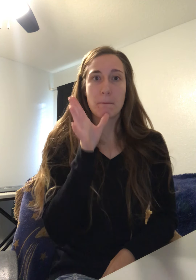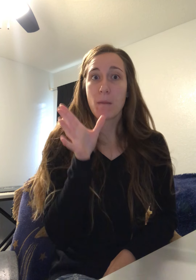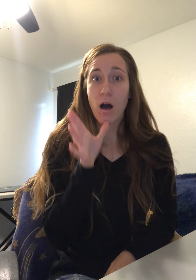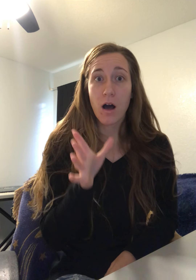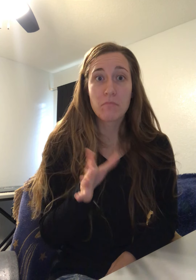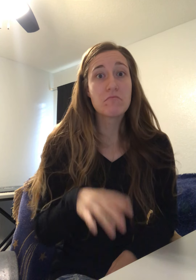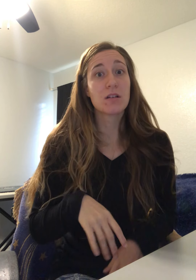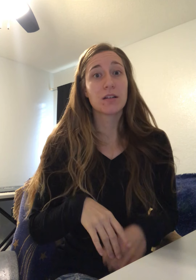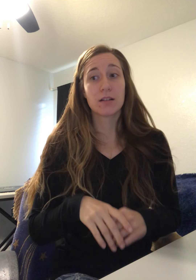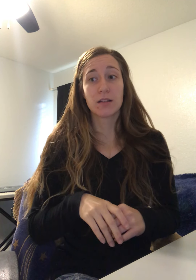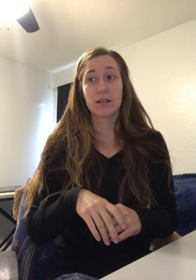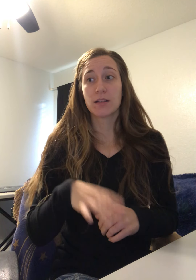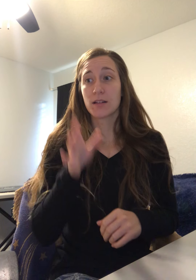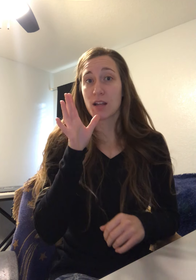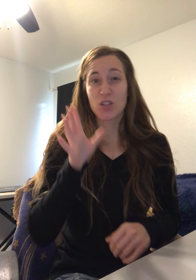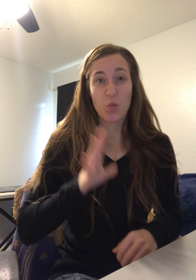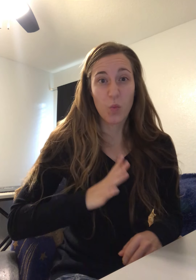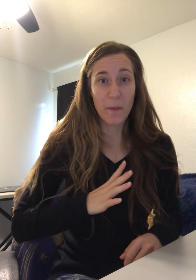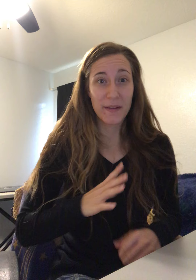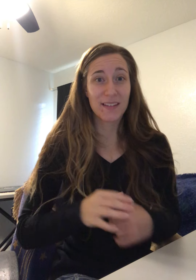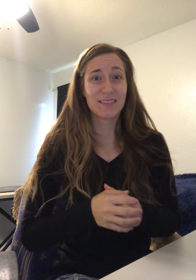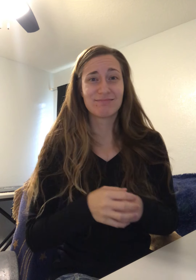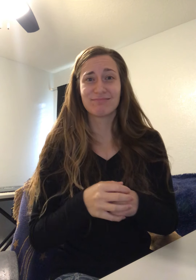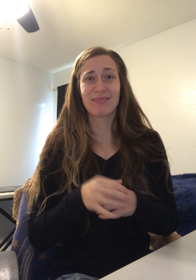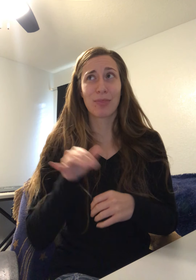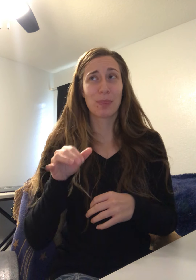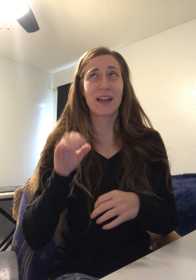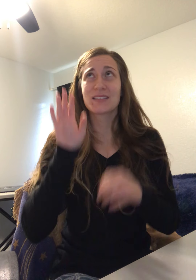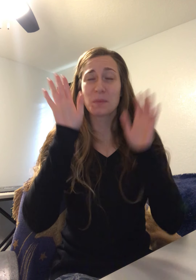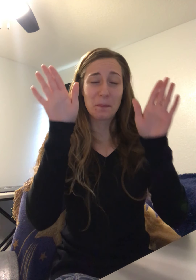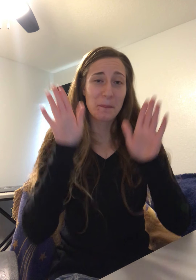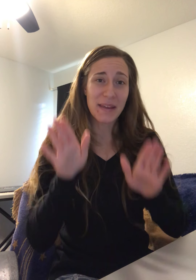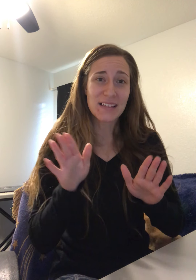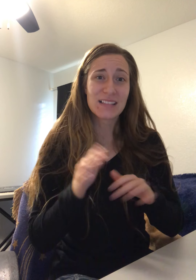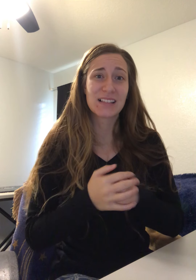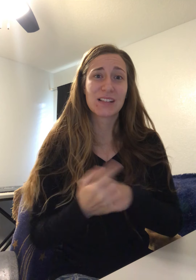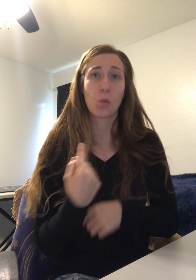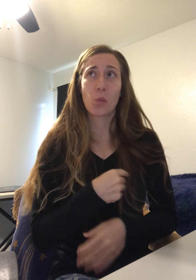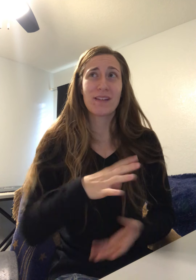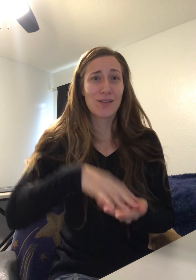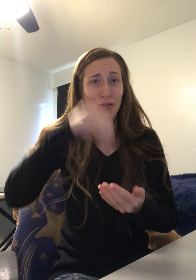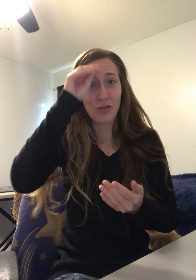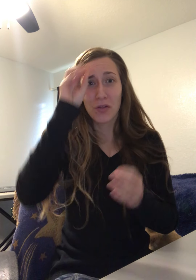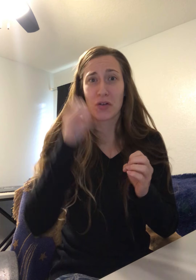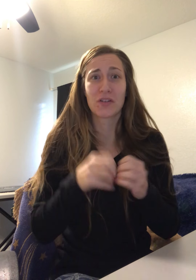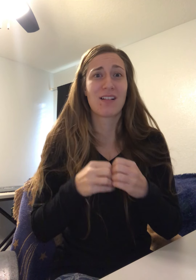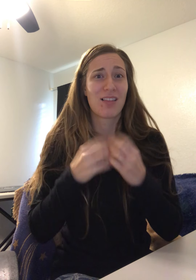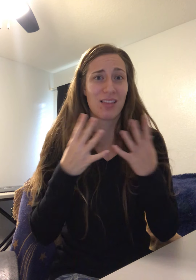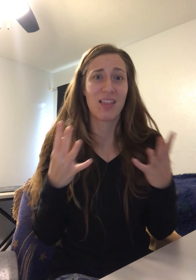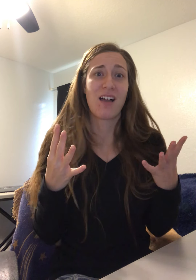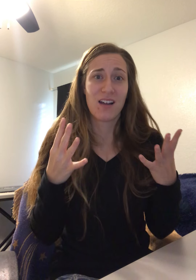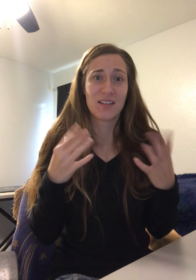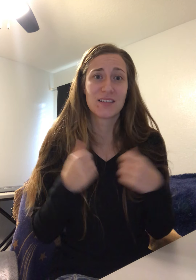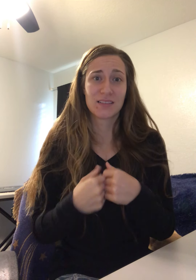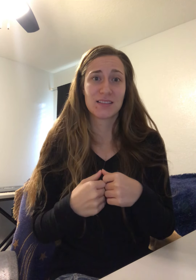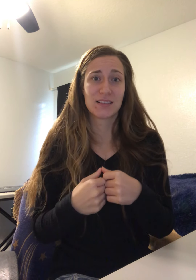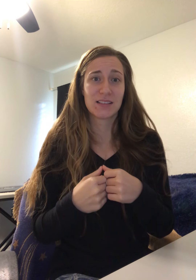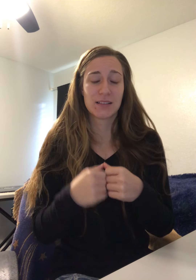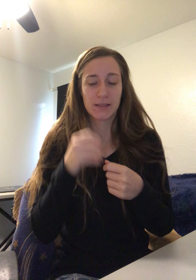mean, there's so much we can learn from that. One thing I think people don't understand